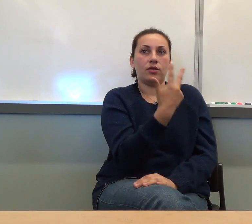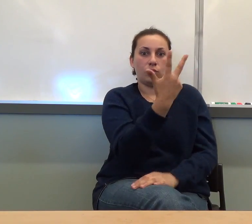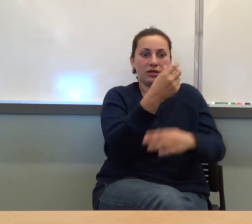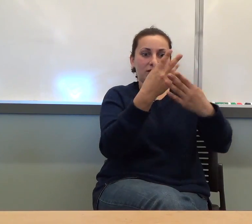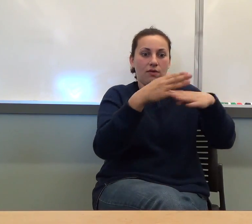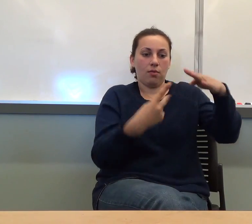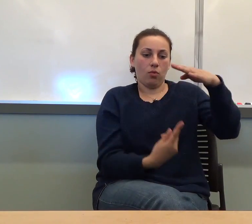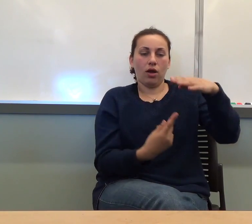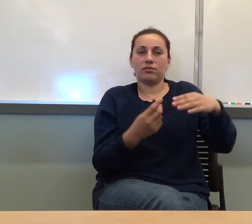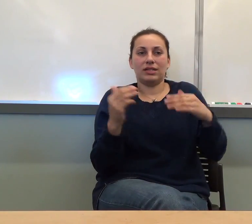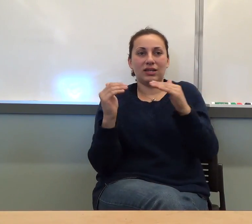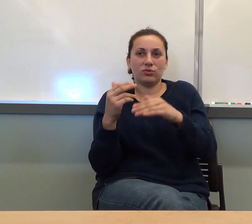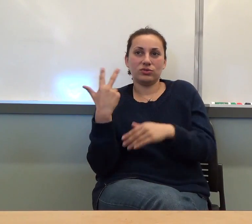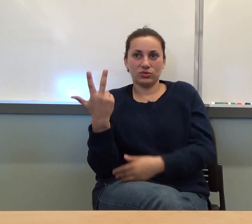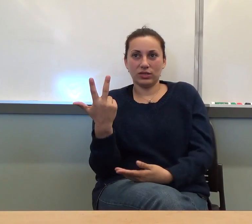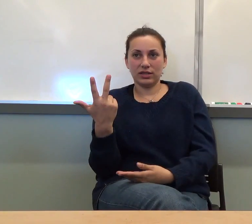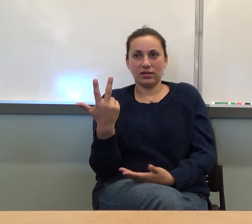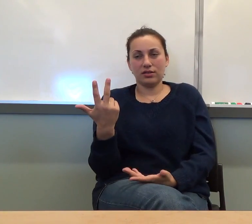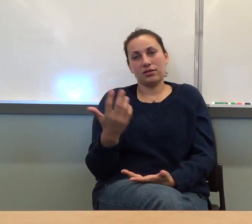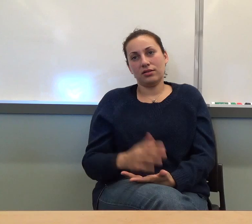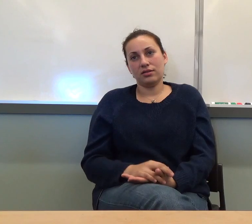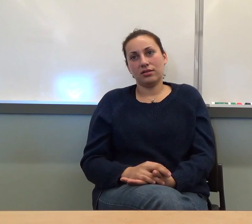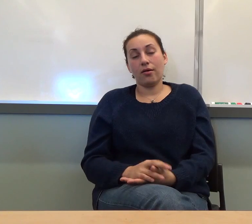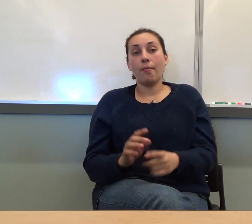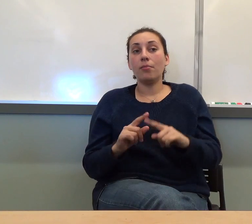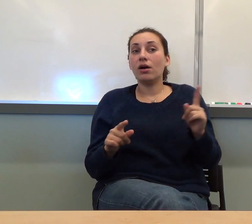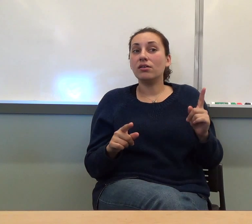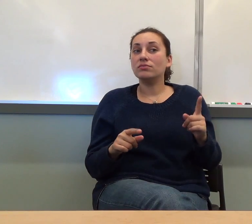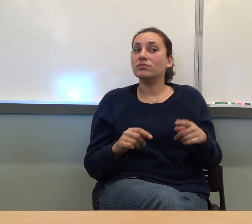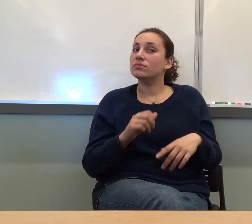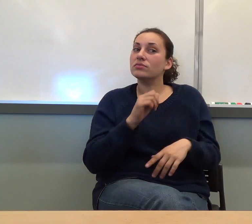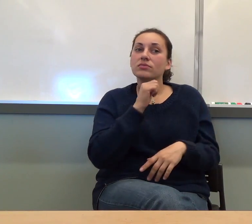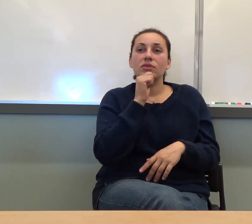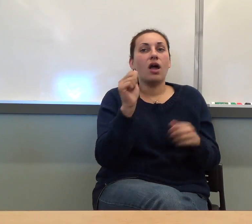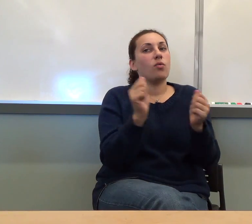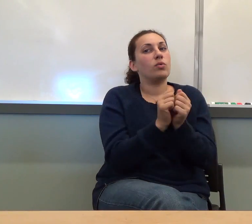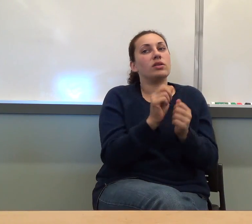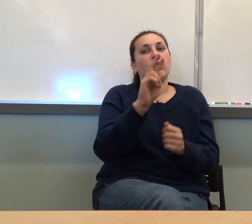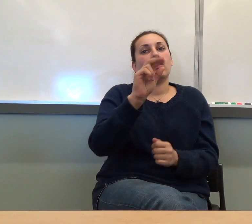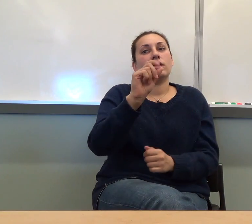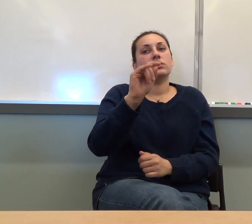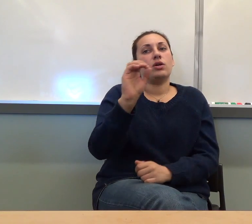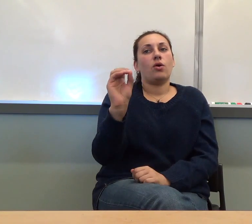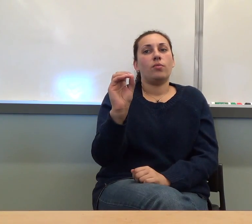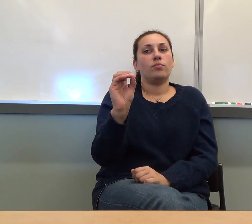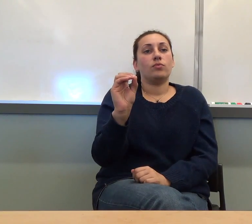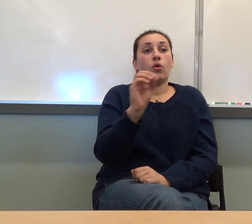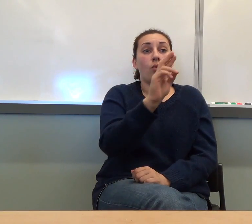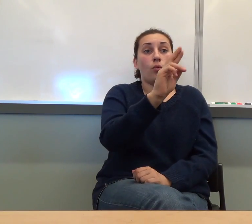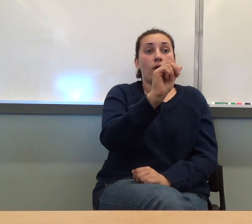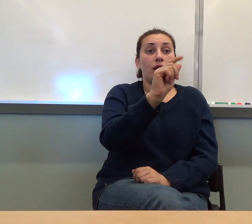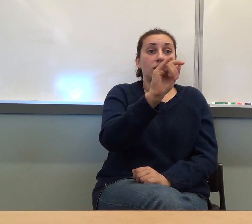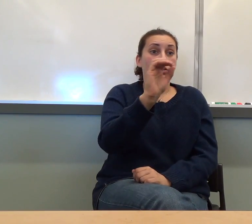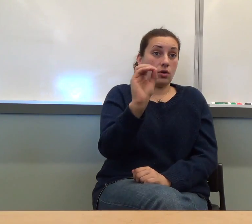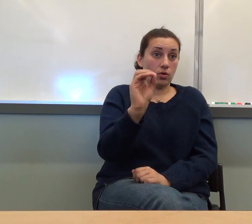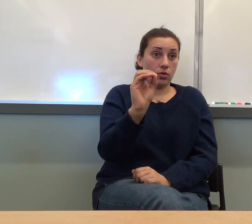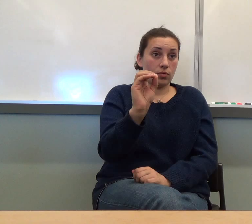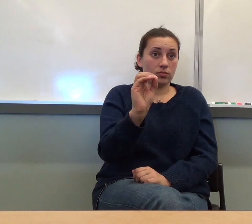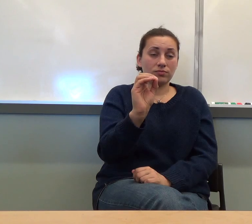that's pretty much what people always do, but not when you're talking about ratios. When you're talking about ratios, it's considered